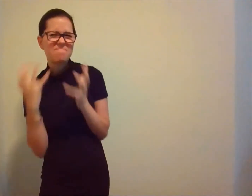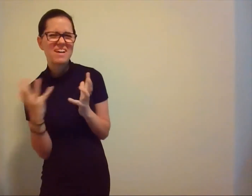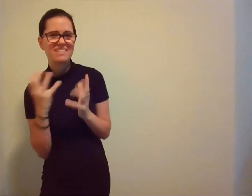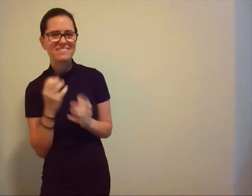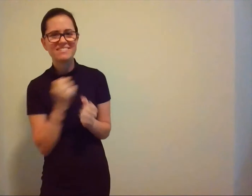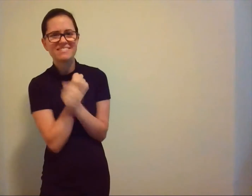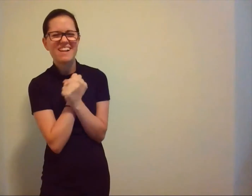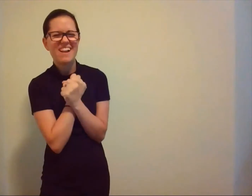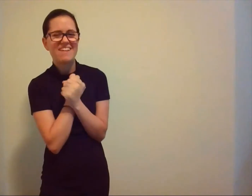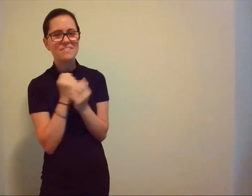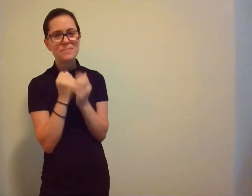I was really excited because I'm